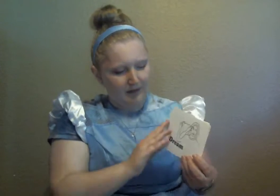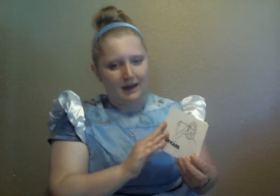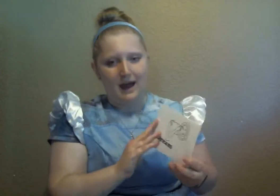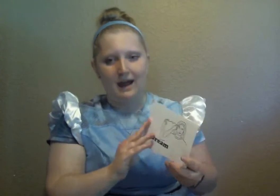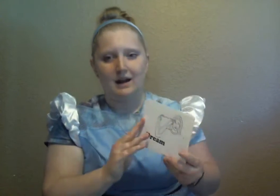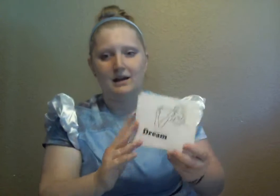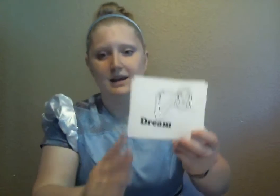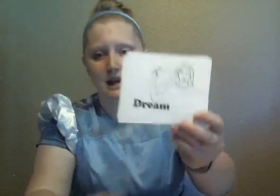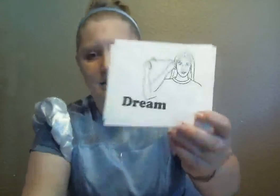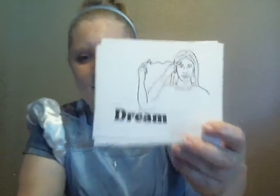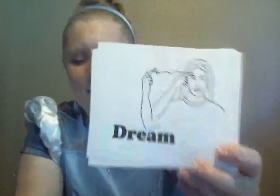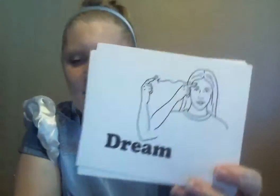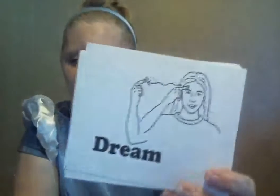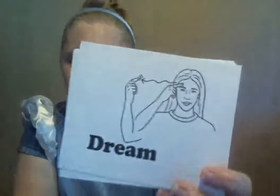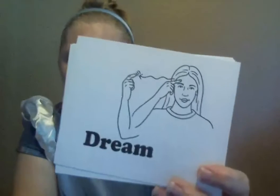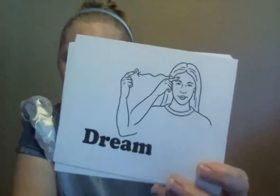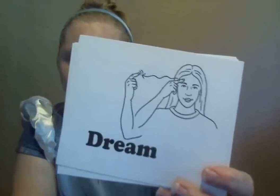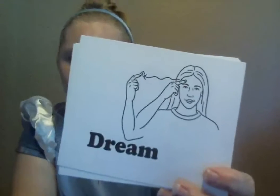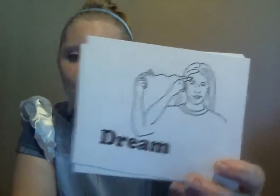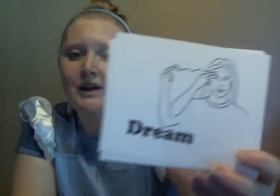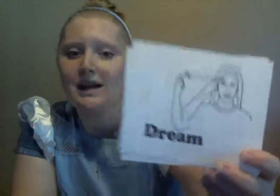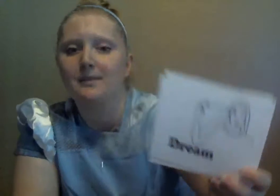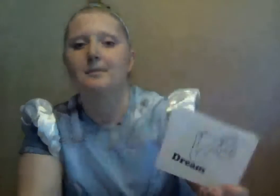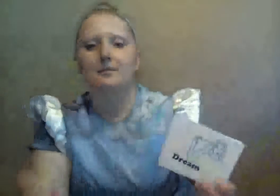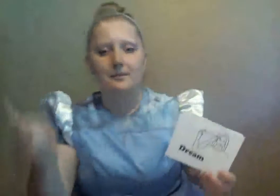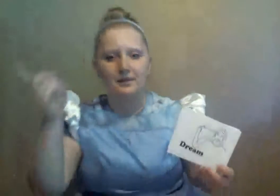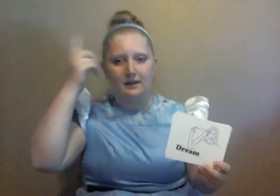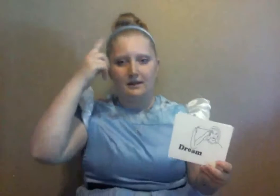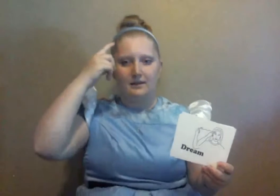Okay, and our next sign is for dream.